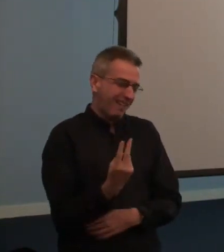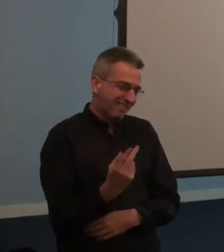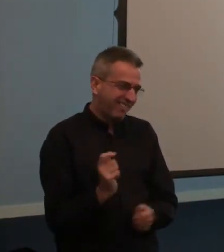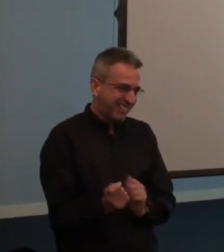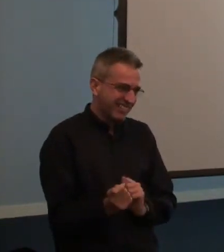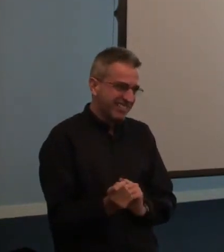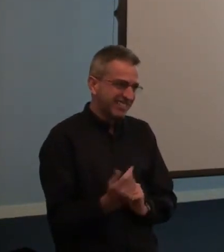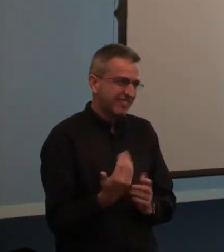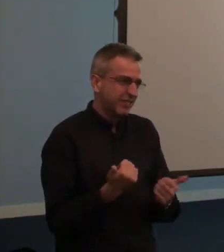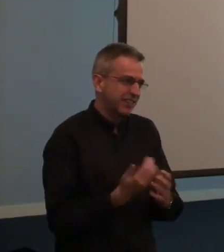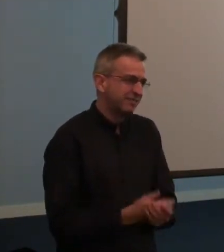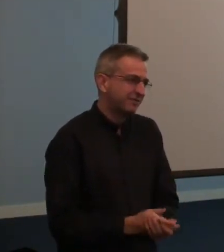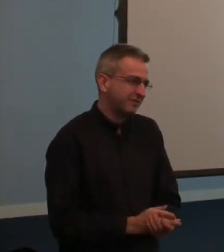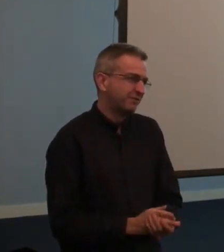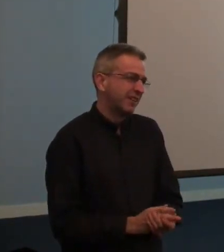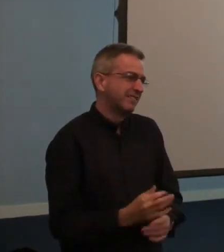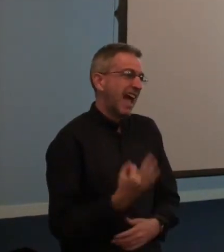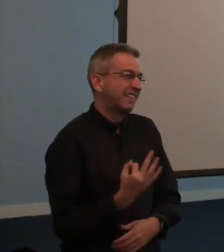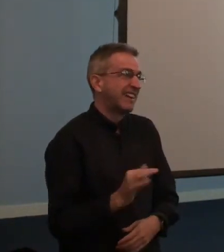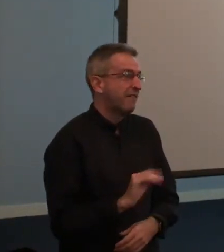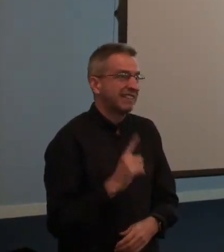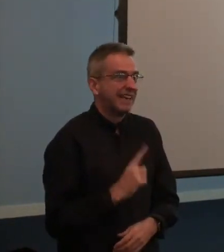Of course, we were more interested in looking at those positive change results.